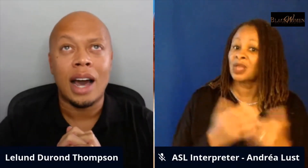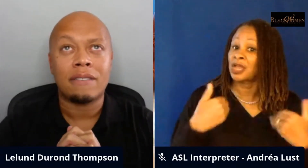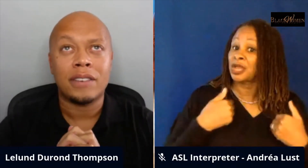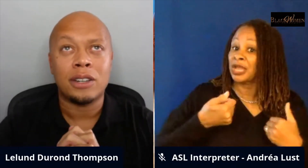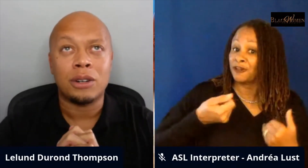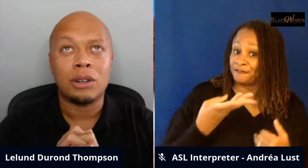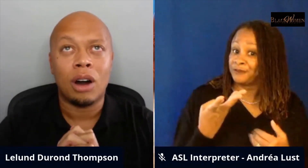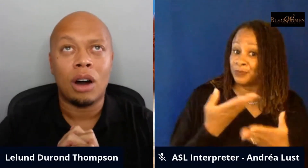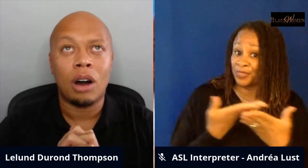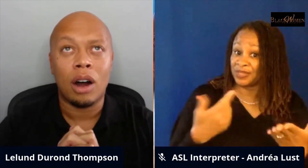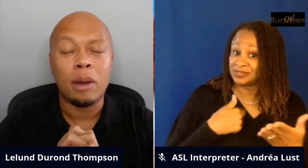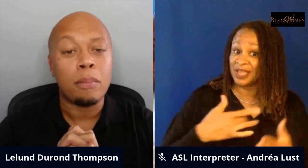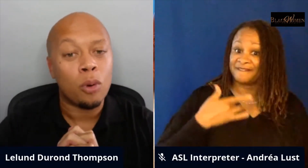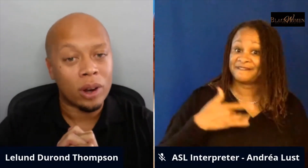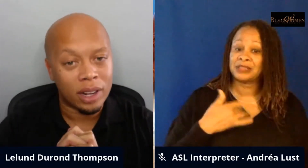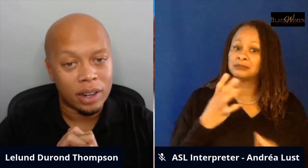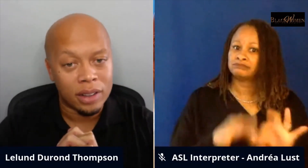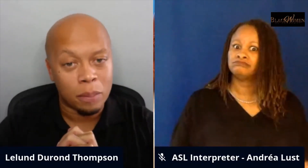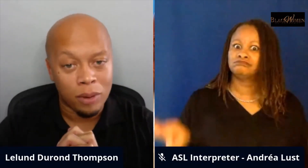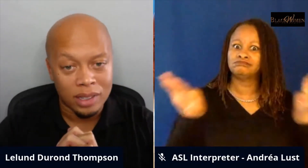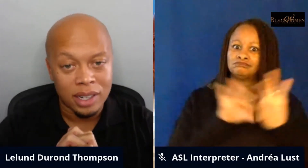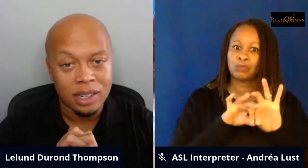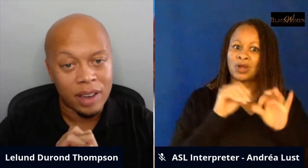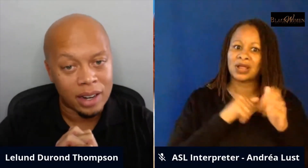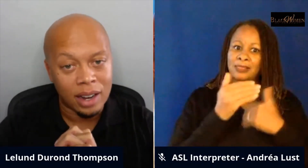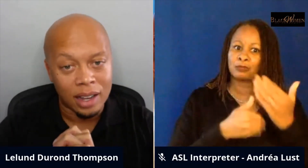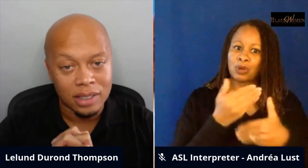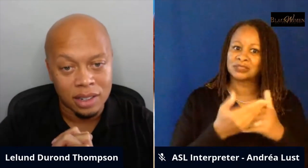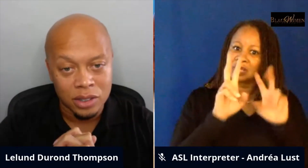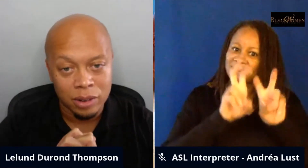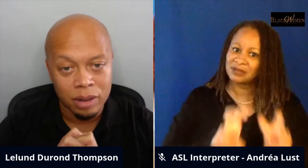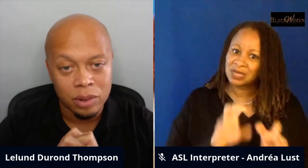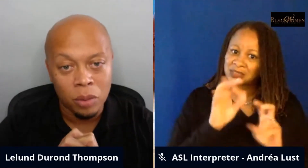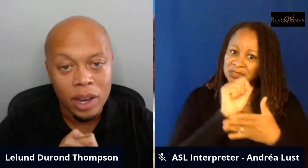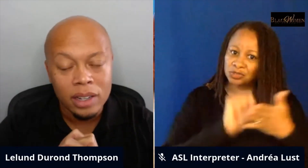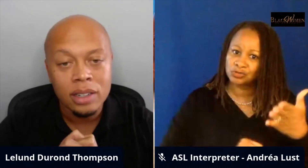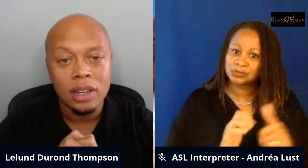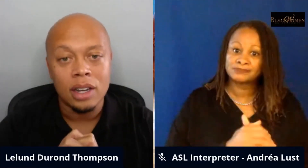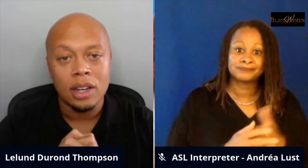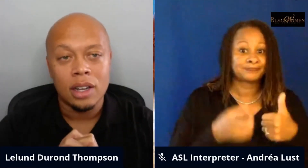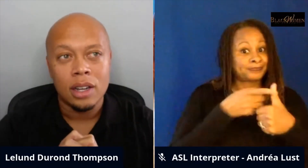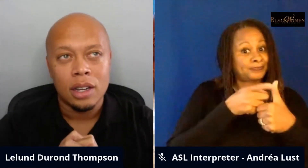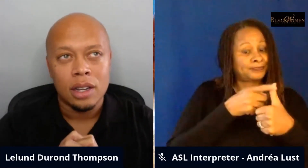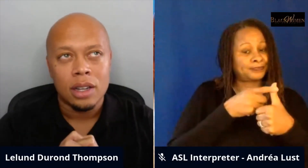that I feel are important in the process of analyzing a script. 1,